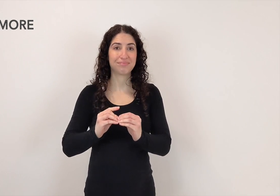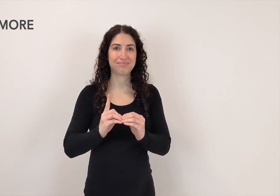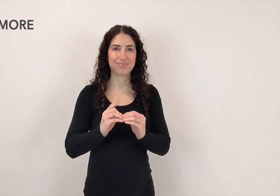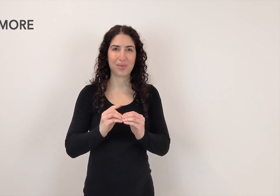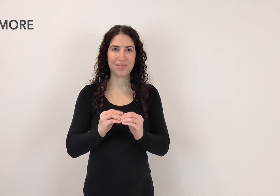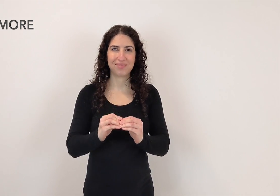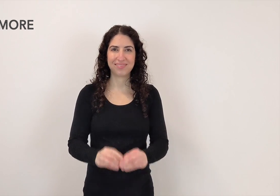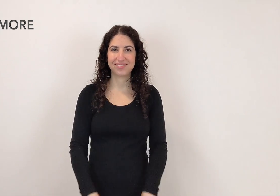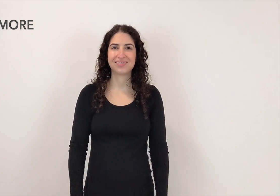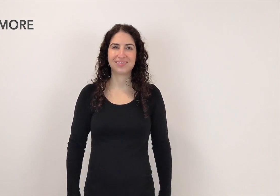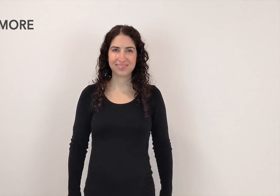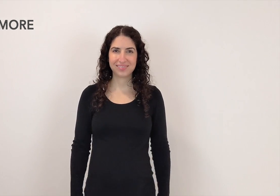One more.